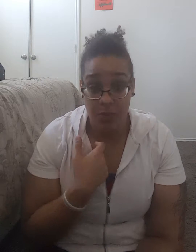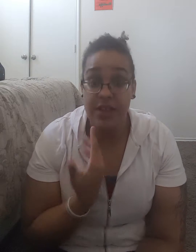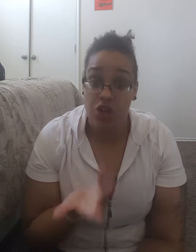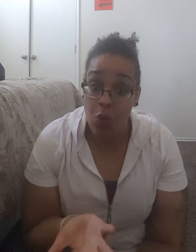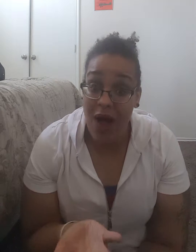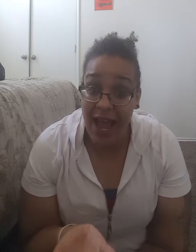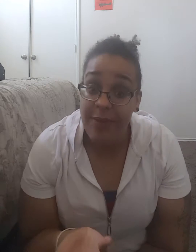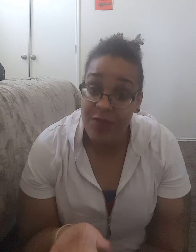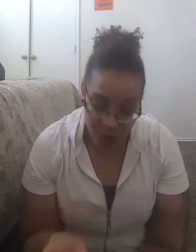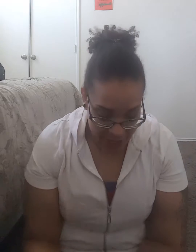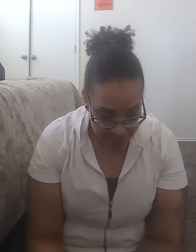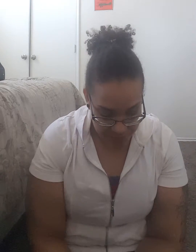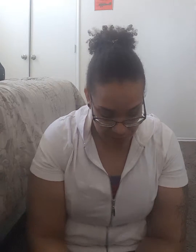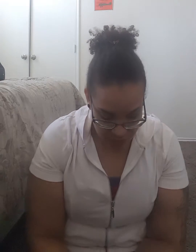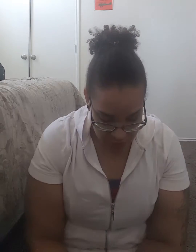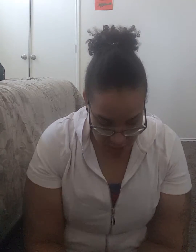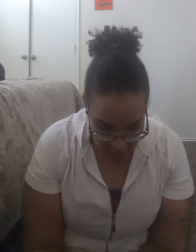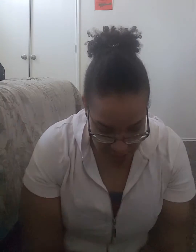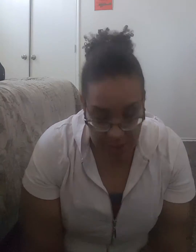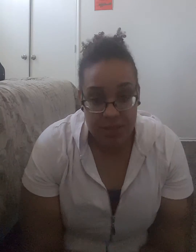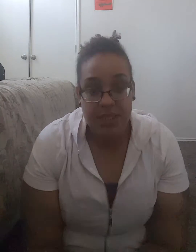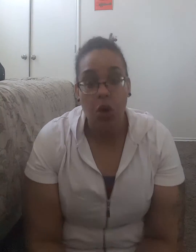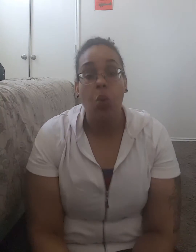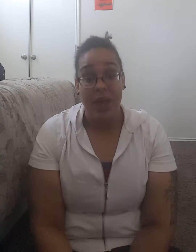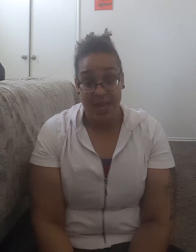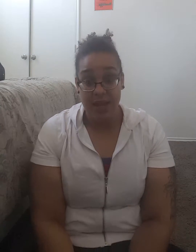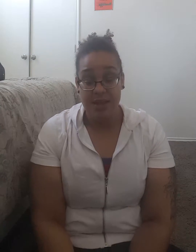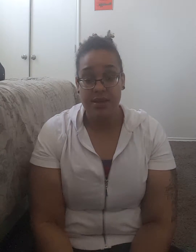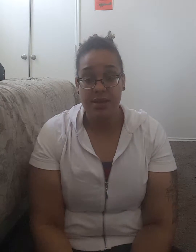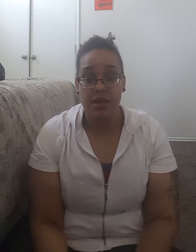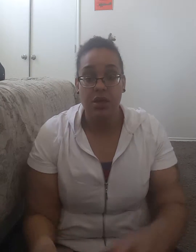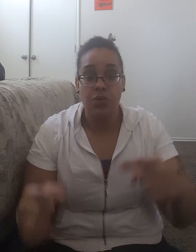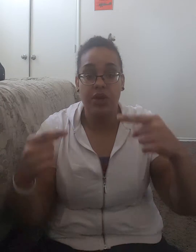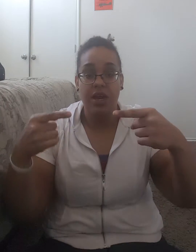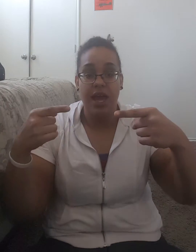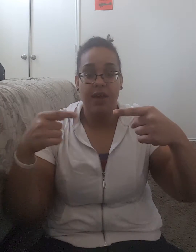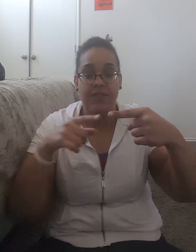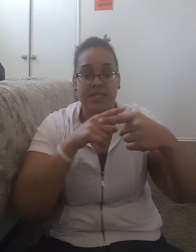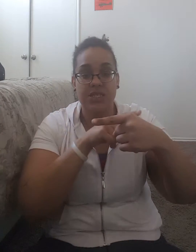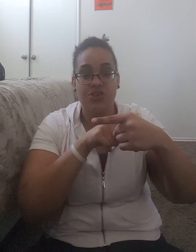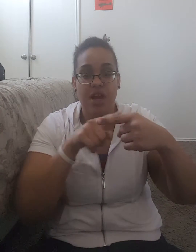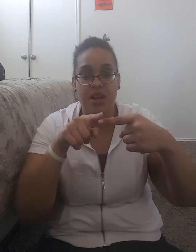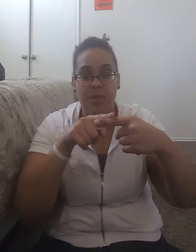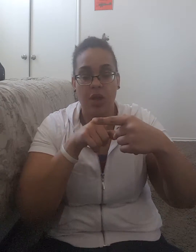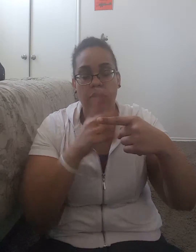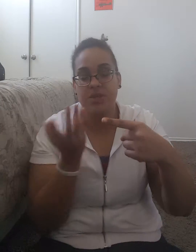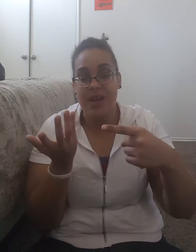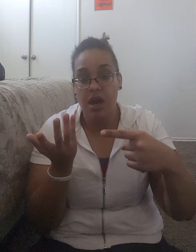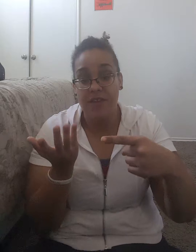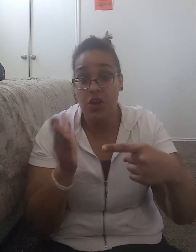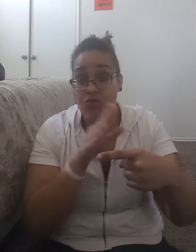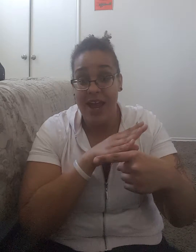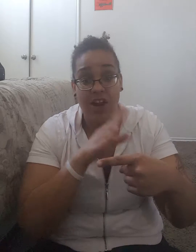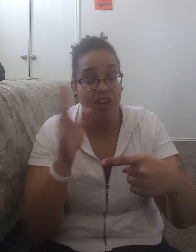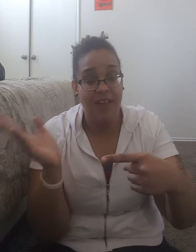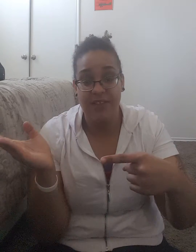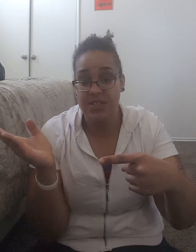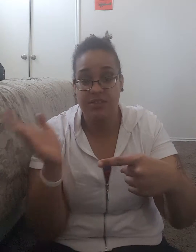be your why, okay? So when, we're going to have, this is your non-dominant, well, depending on if you're right or left